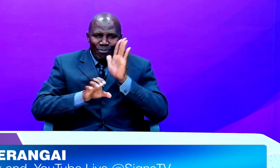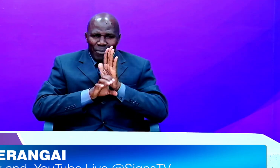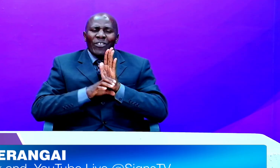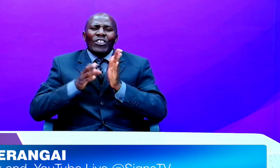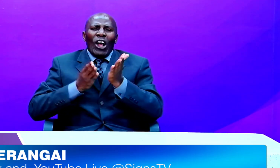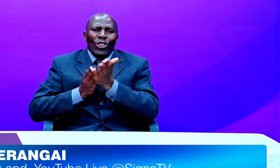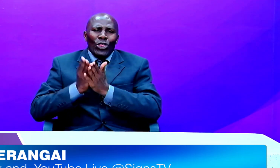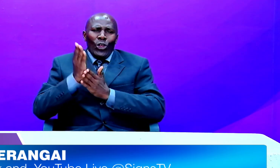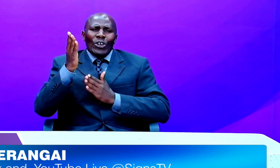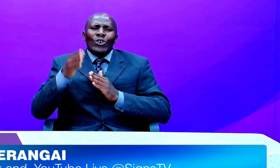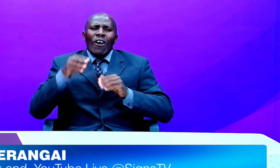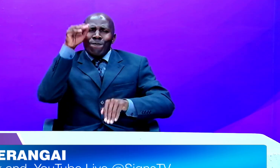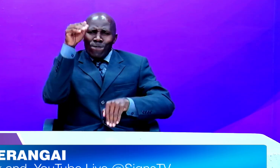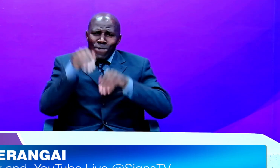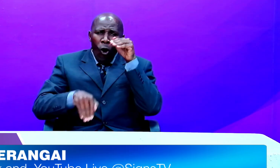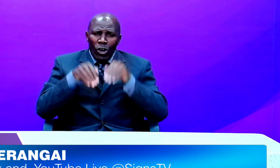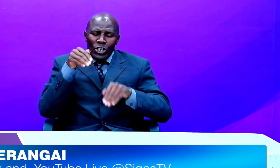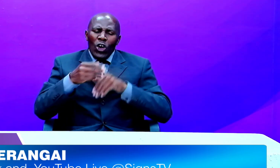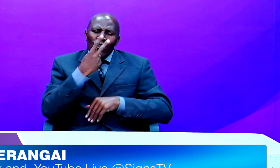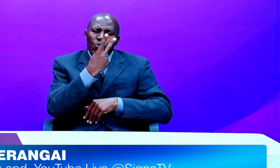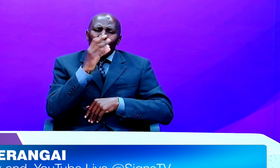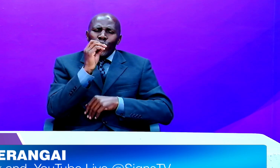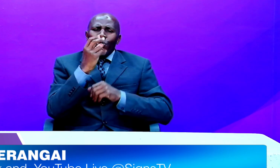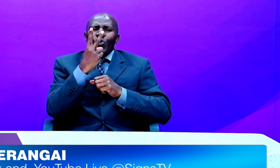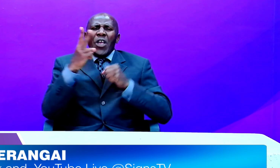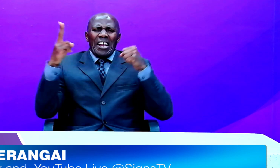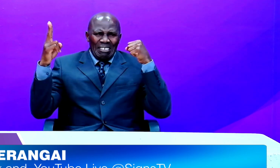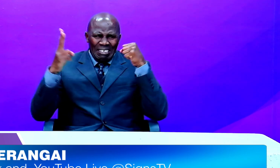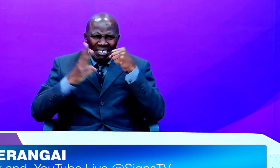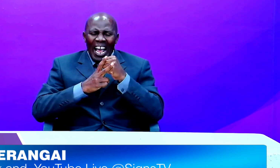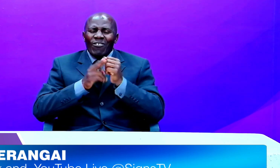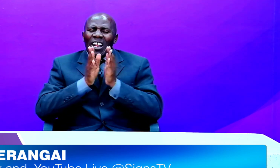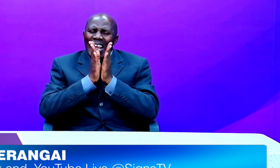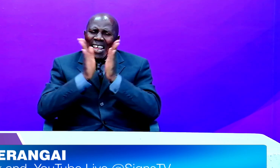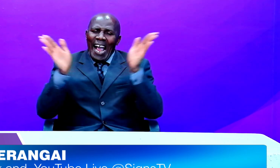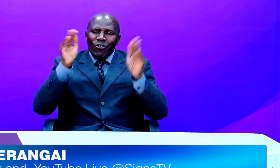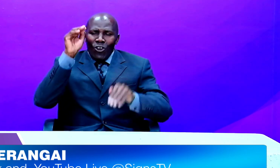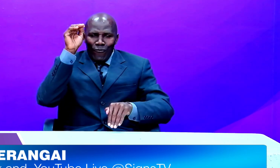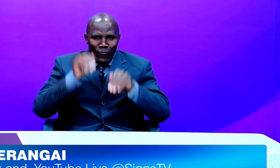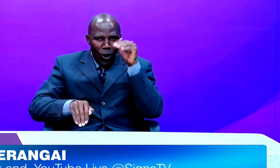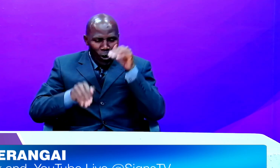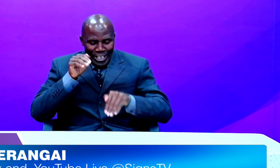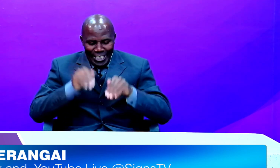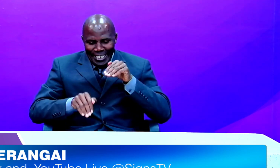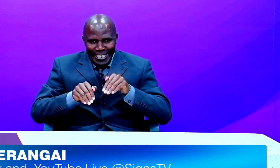constitutionally through the ballot box in the 2027 general election.